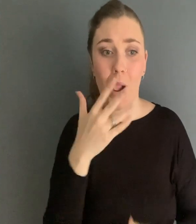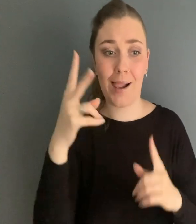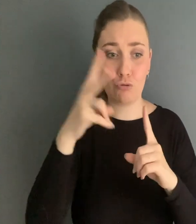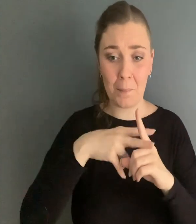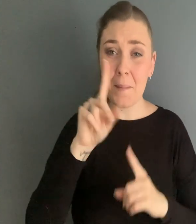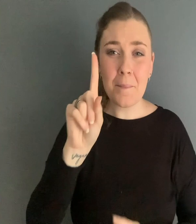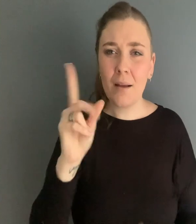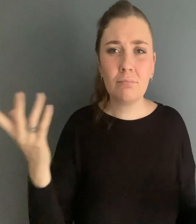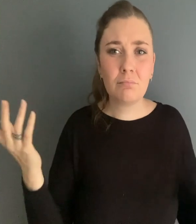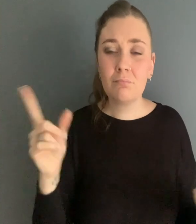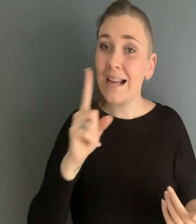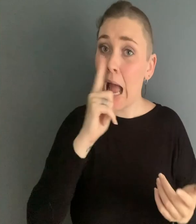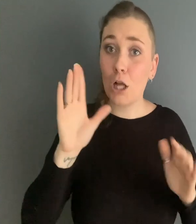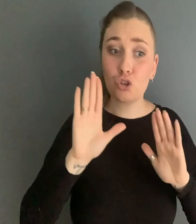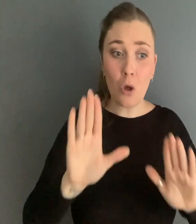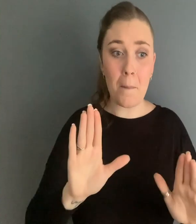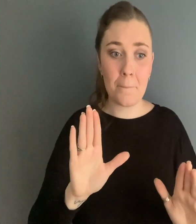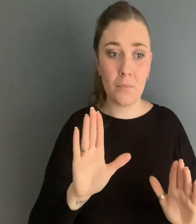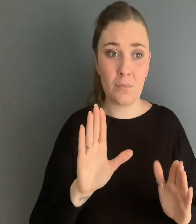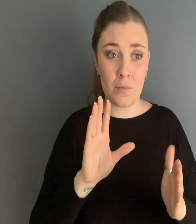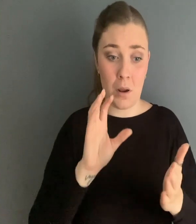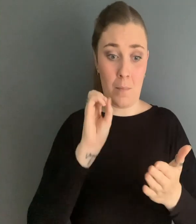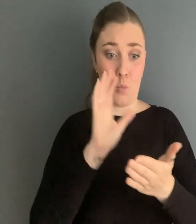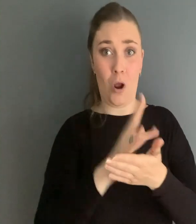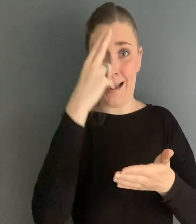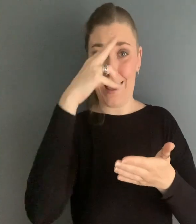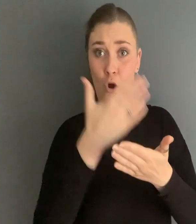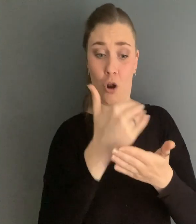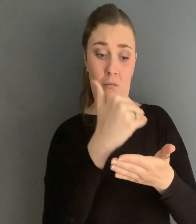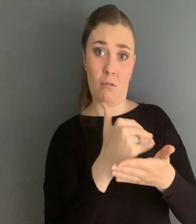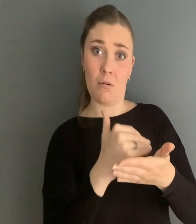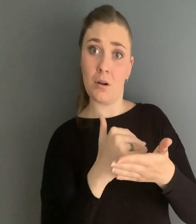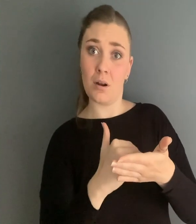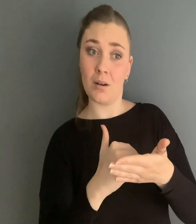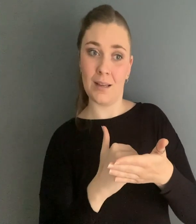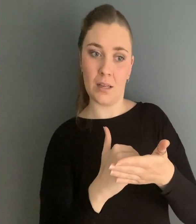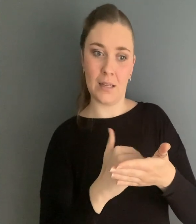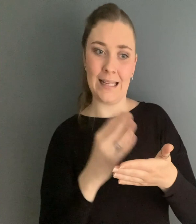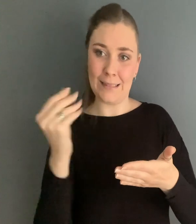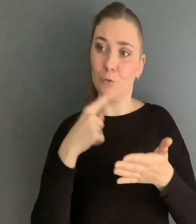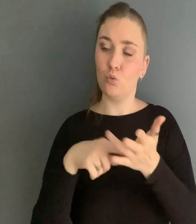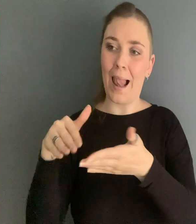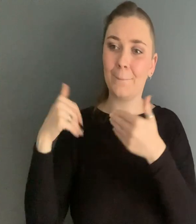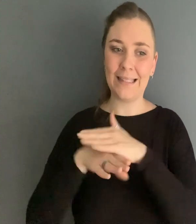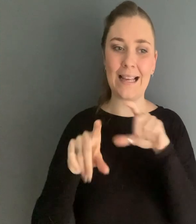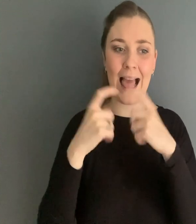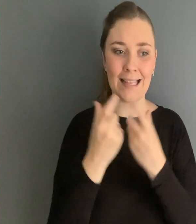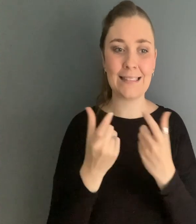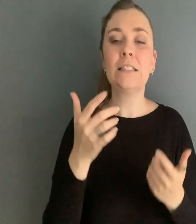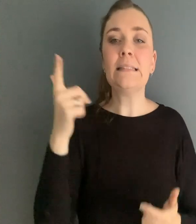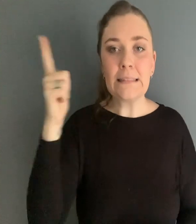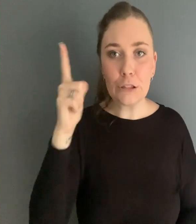But it can't stop at getting your name on a roll and someone to help you out in class.